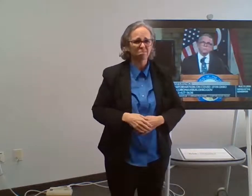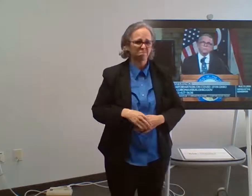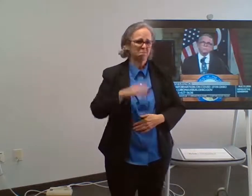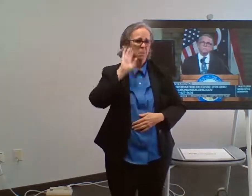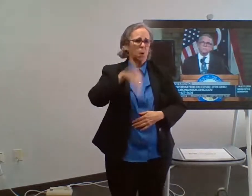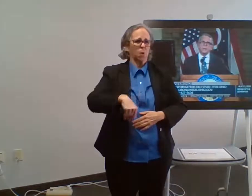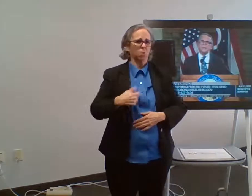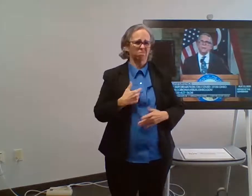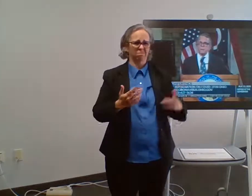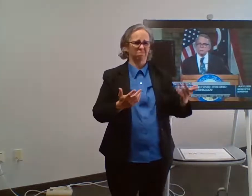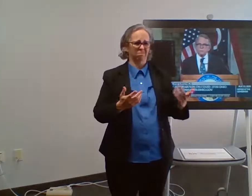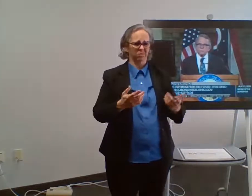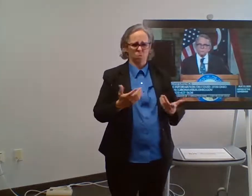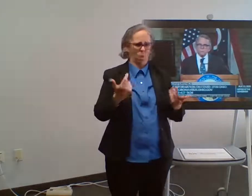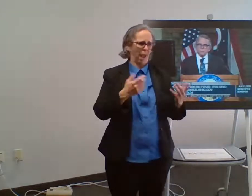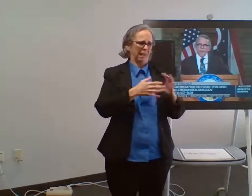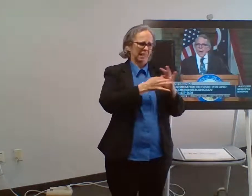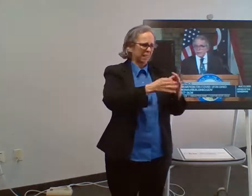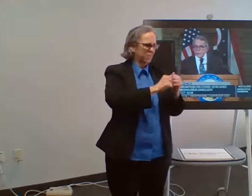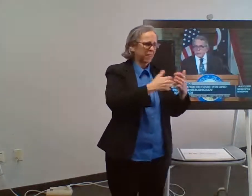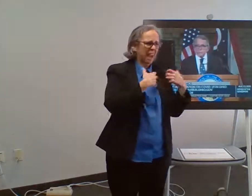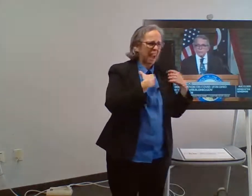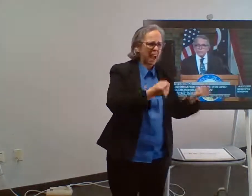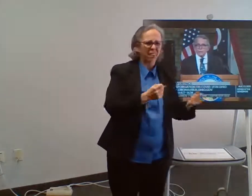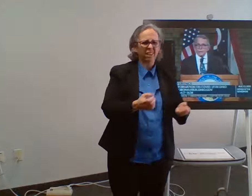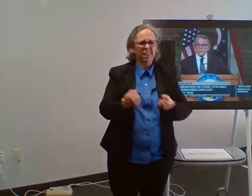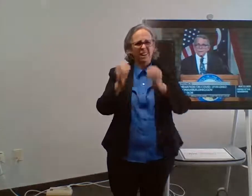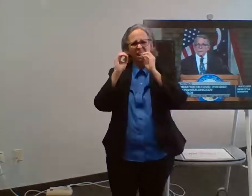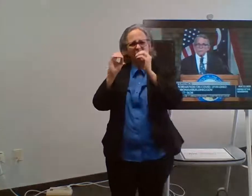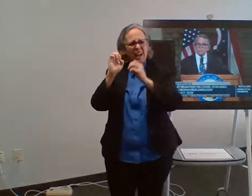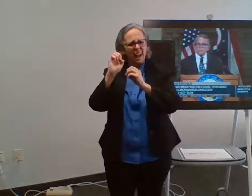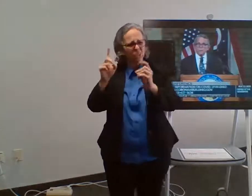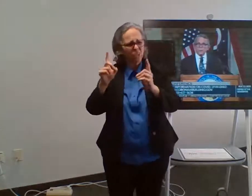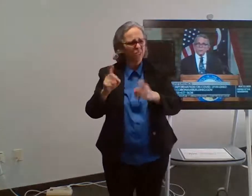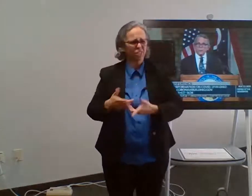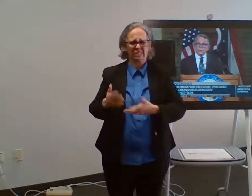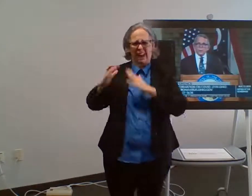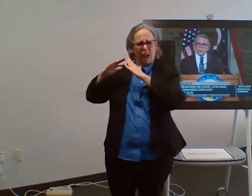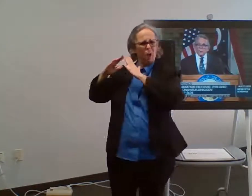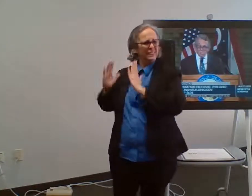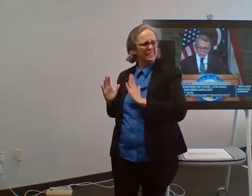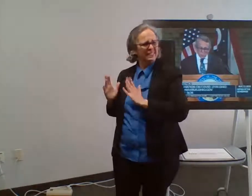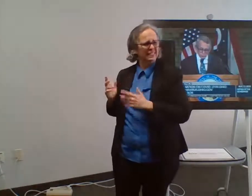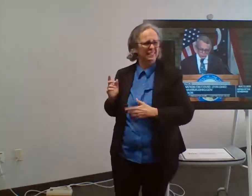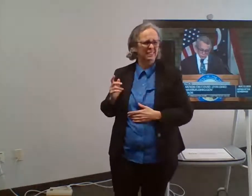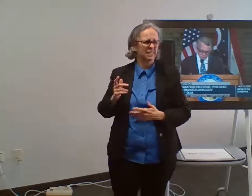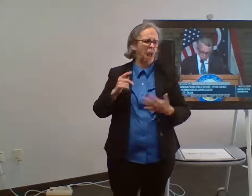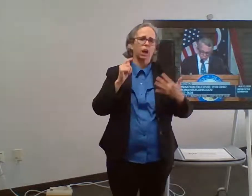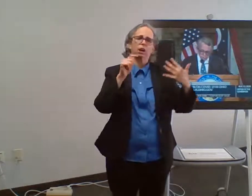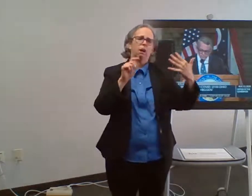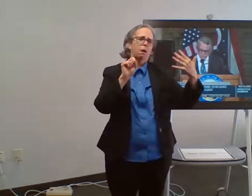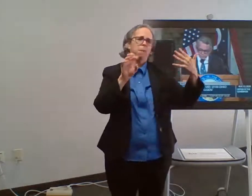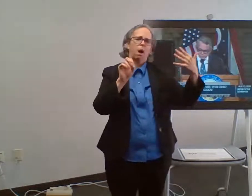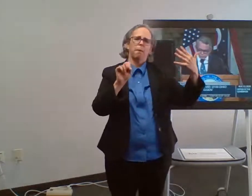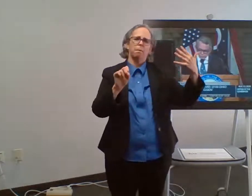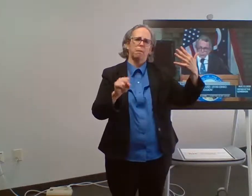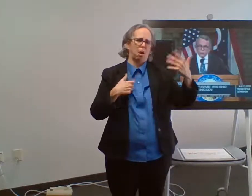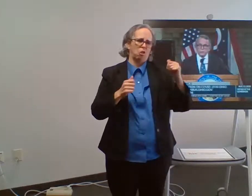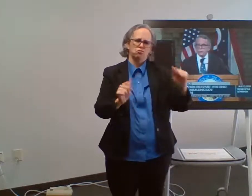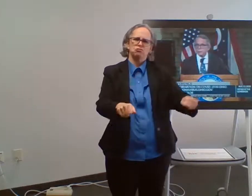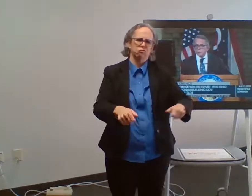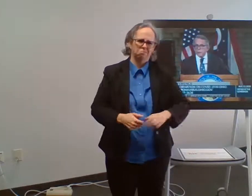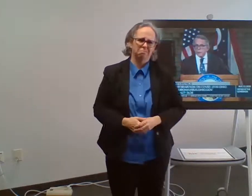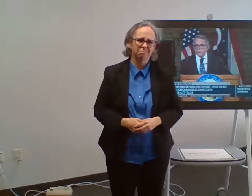in health, education, housing, and we could go on and on. There are many causes for this.